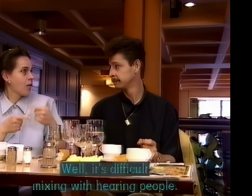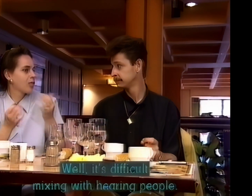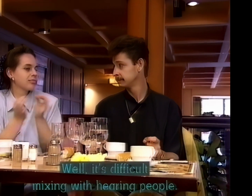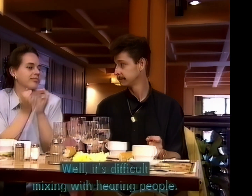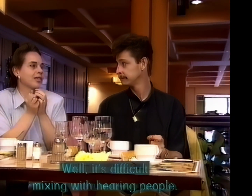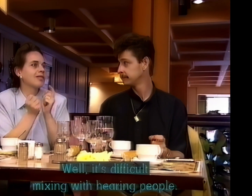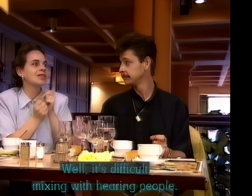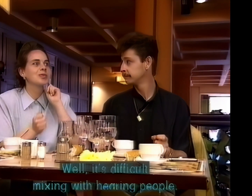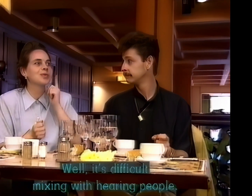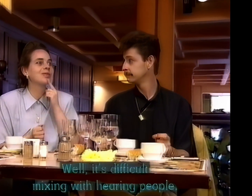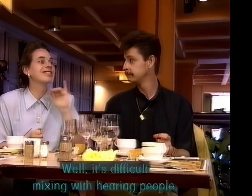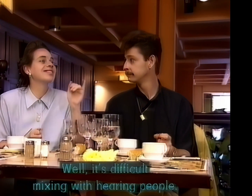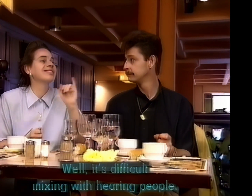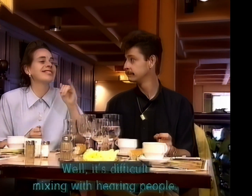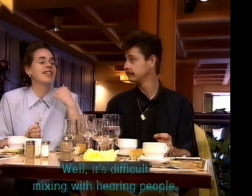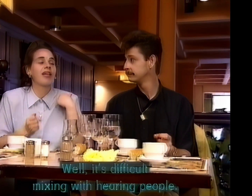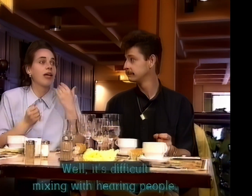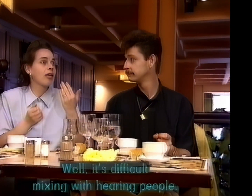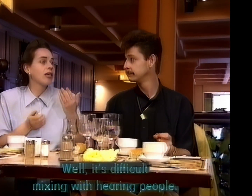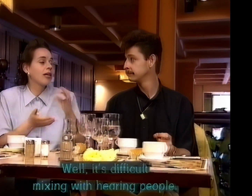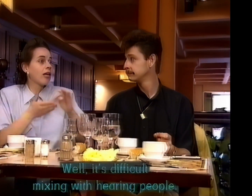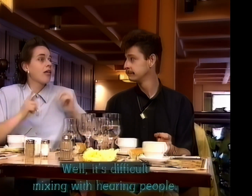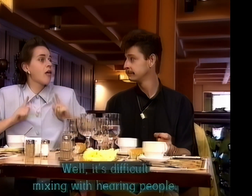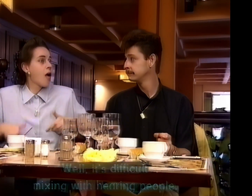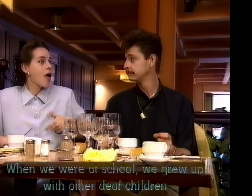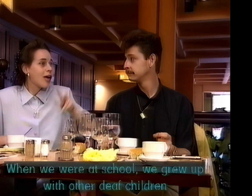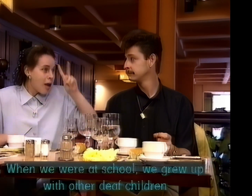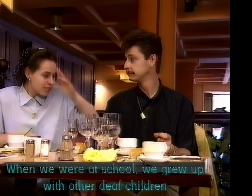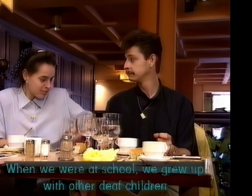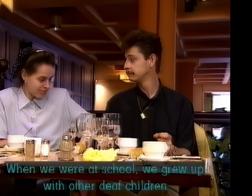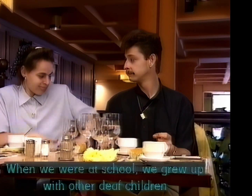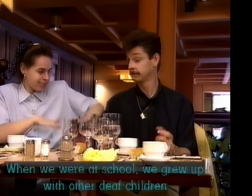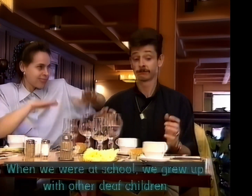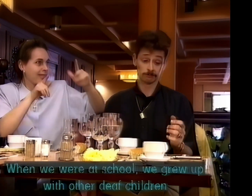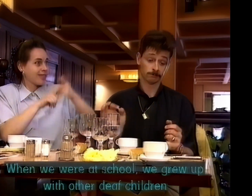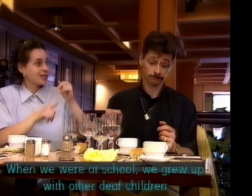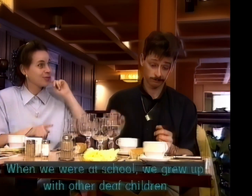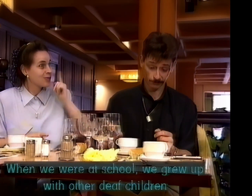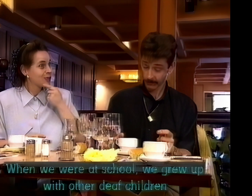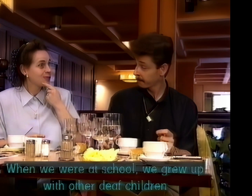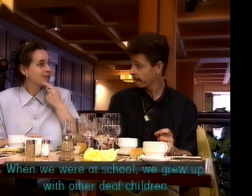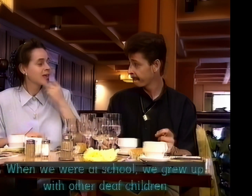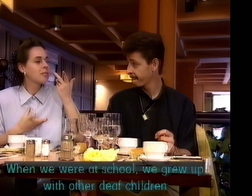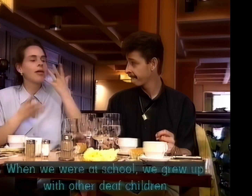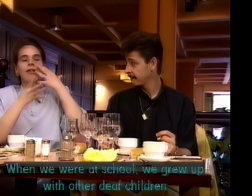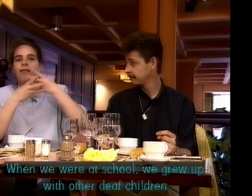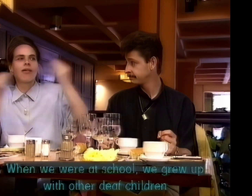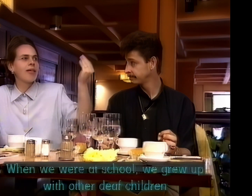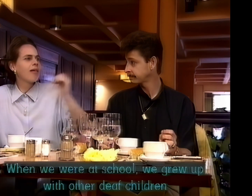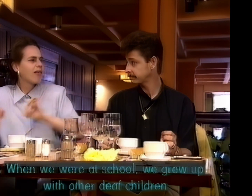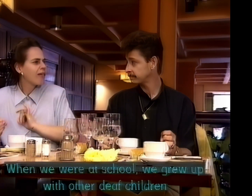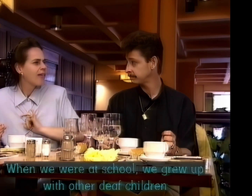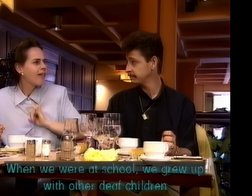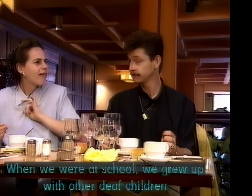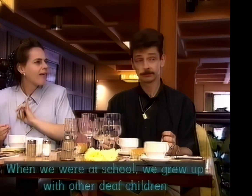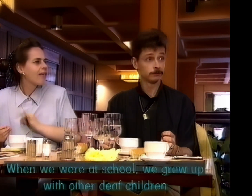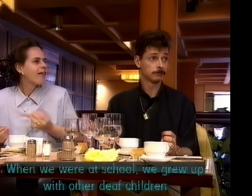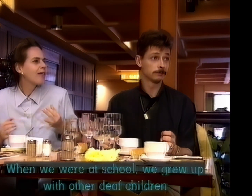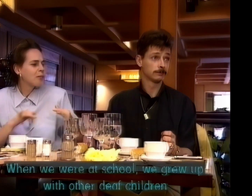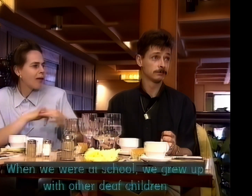mix them? Well, it's difficult mixing with hearing people. When we were at school, obviously, we That's grew right. up with other deaf children. But then we